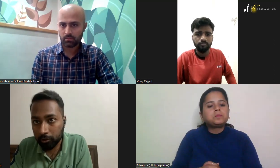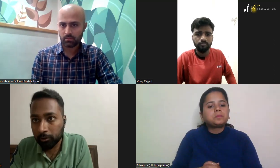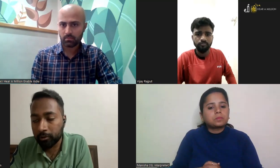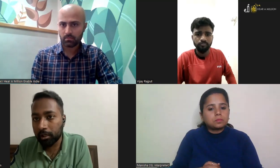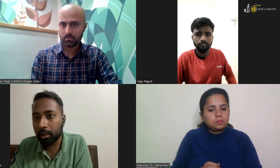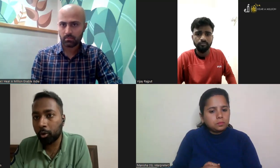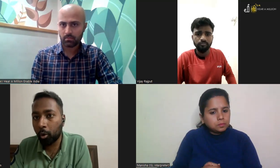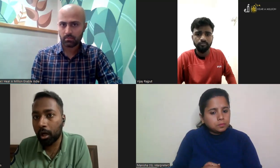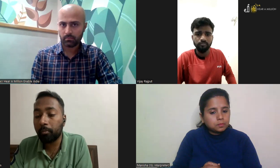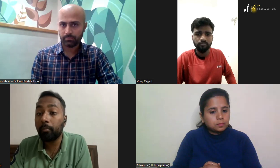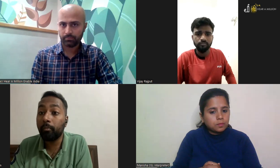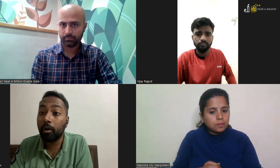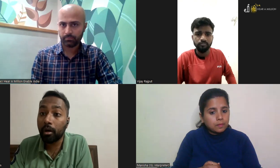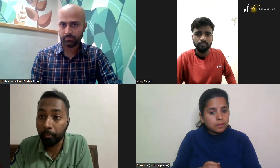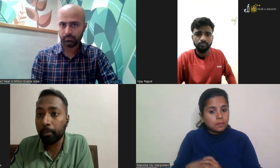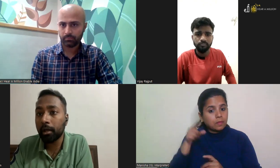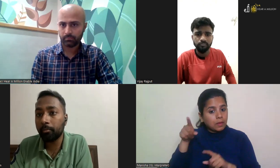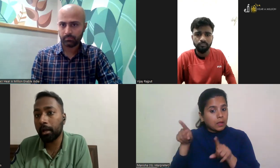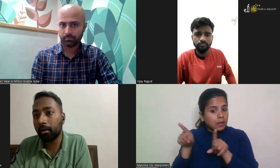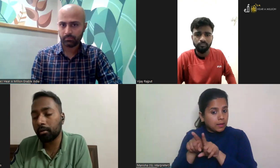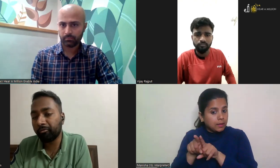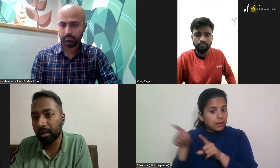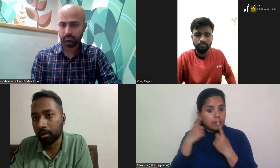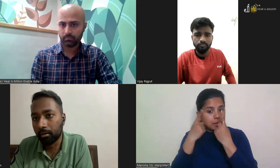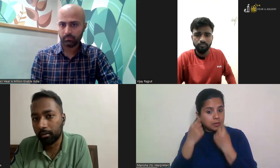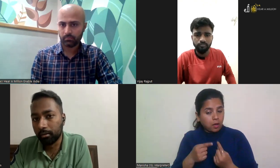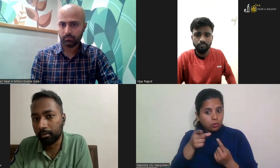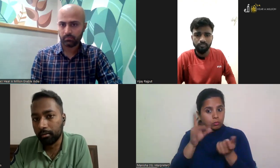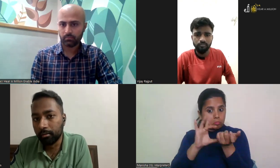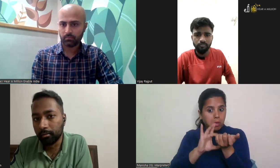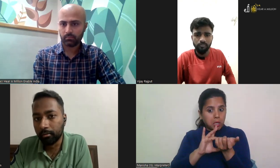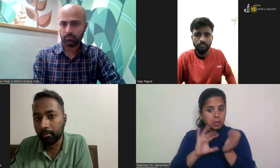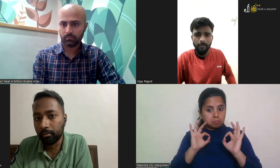They also check you are complete medically fit.